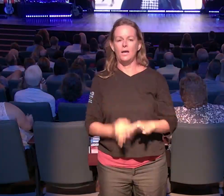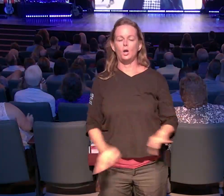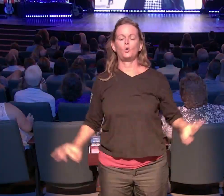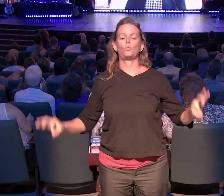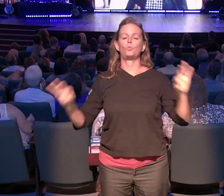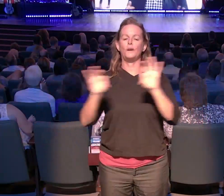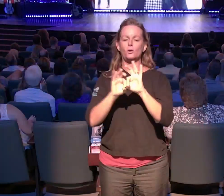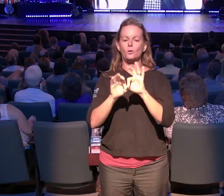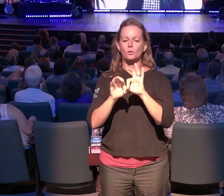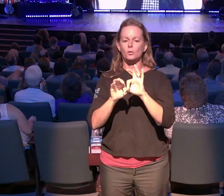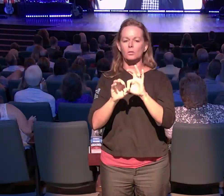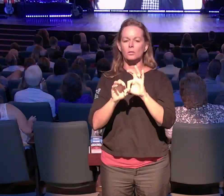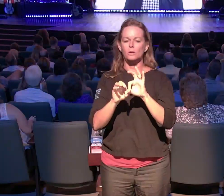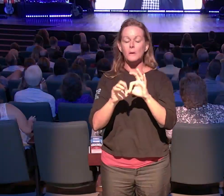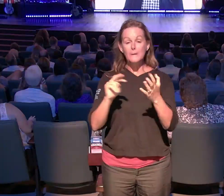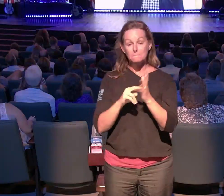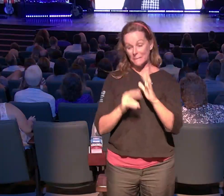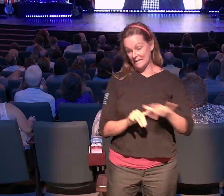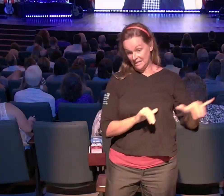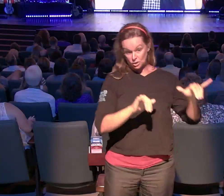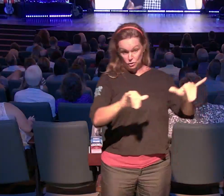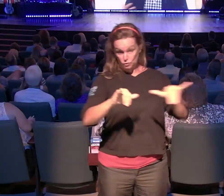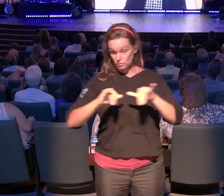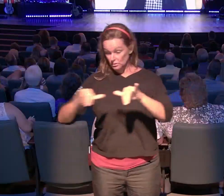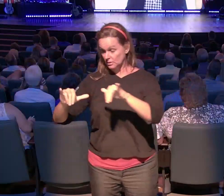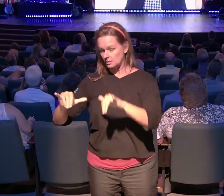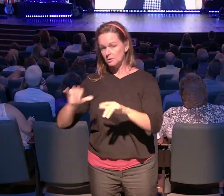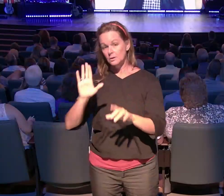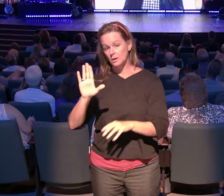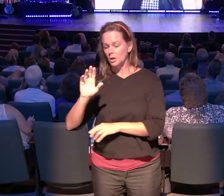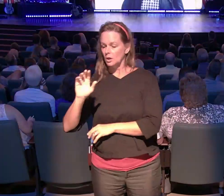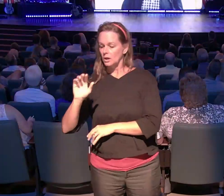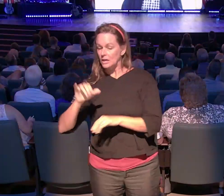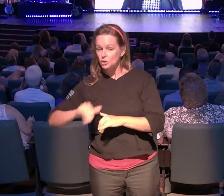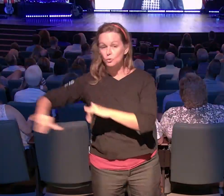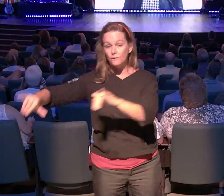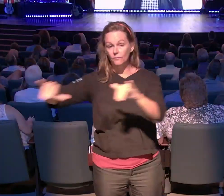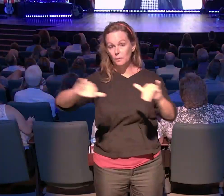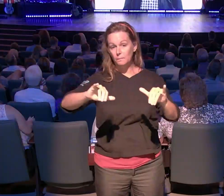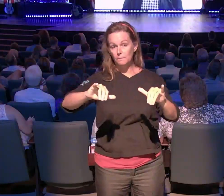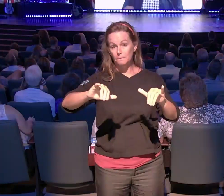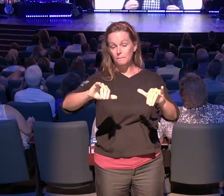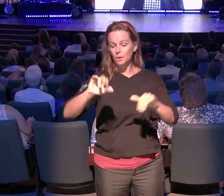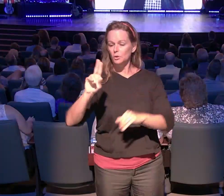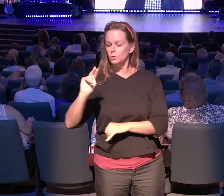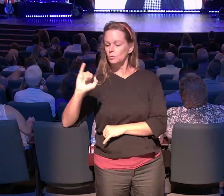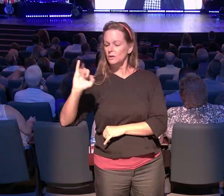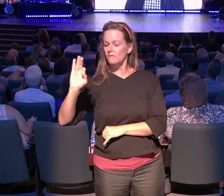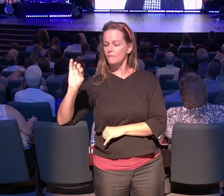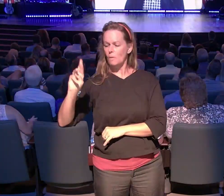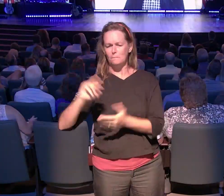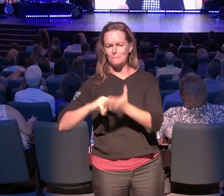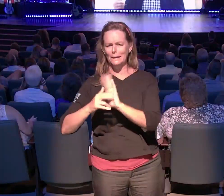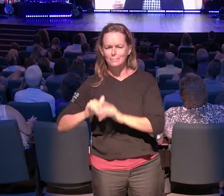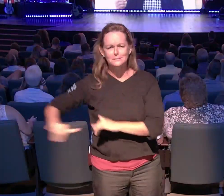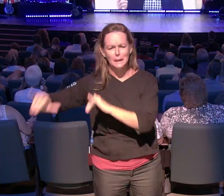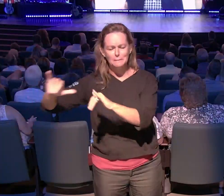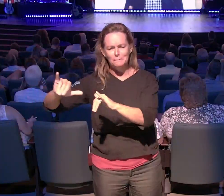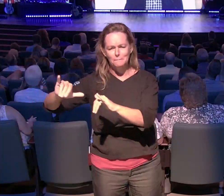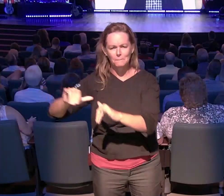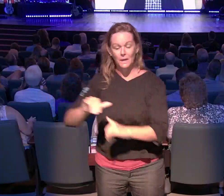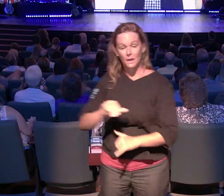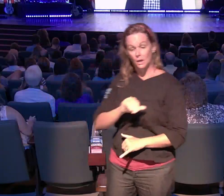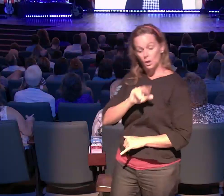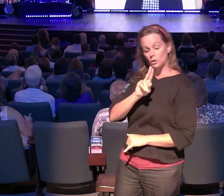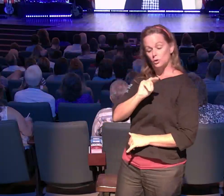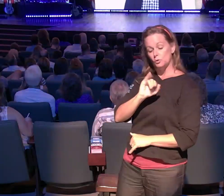you that our unity does not mean uniformity. Unity will not mean that we agree on all political or social issues, but it does mean that we unite around the